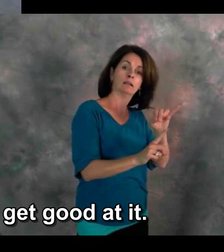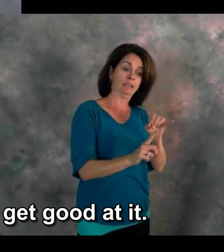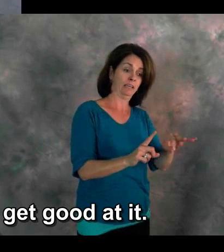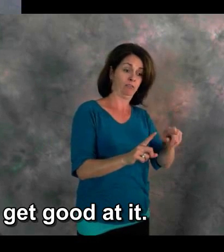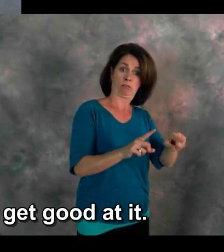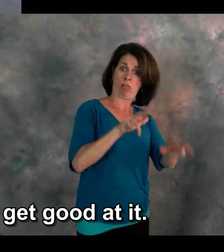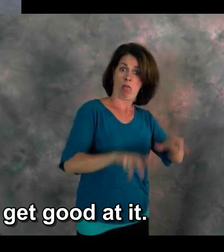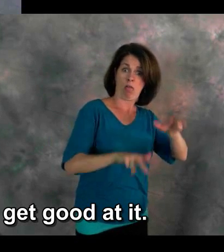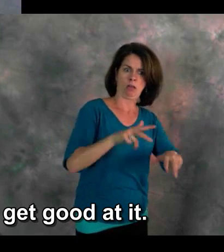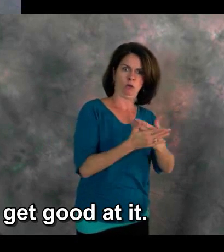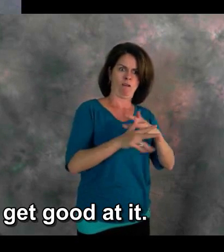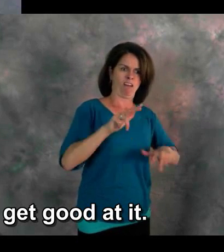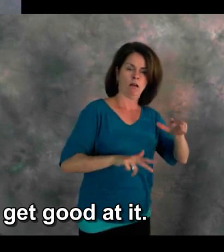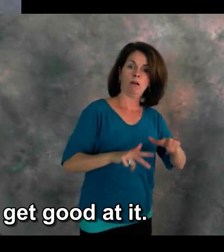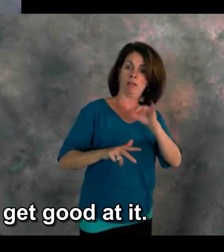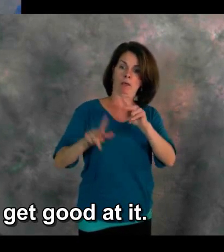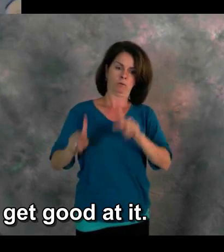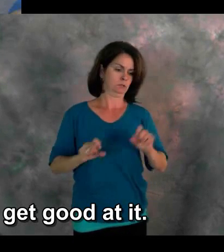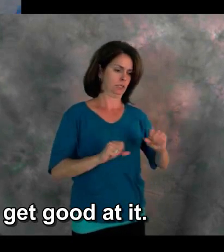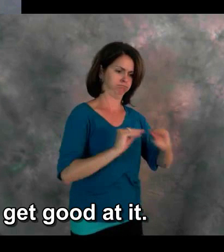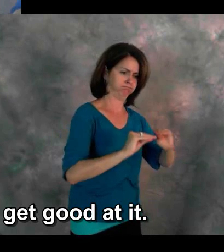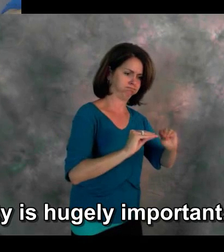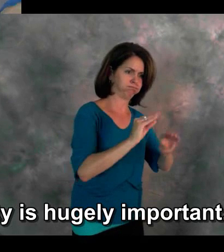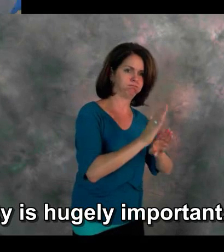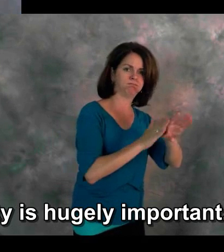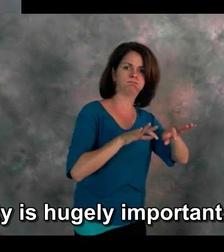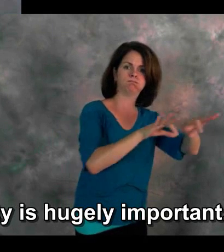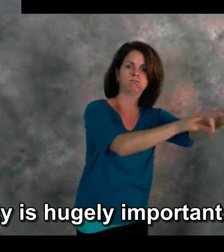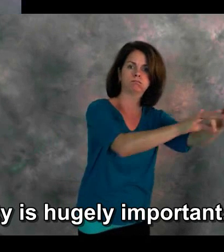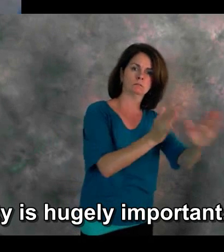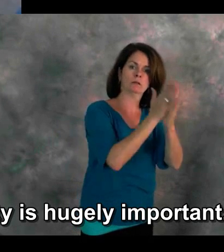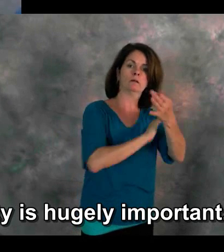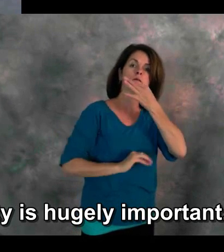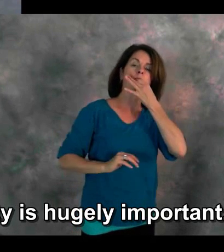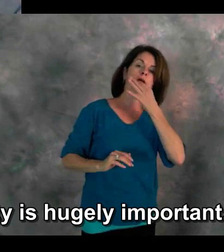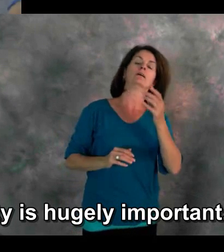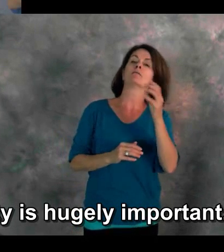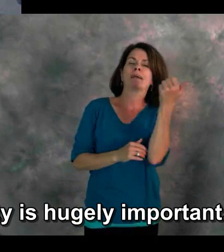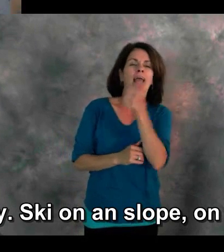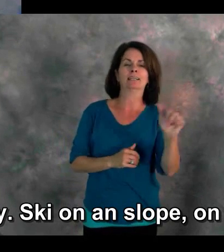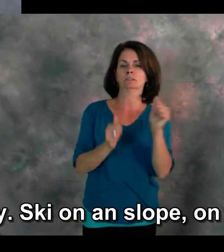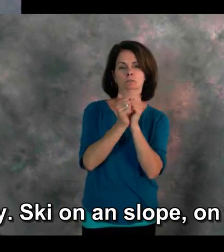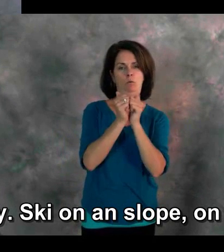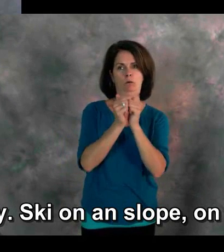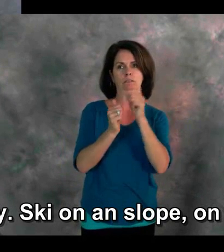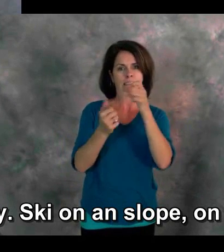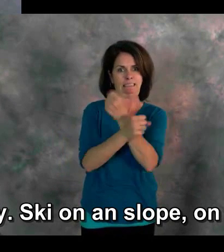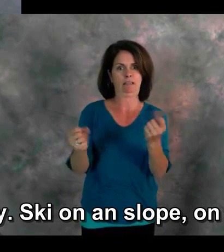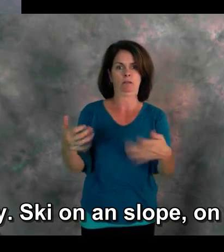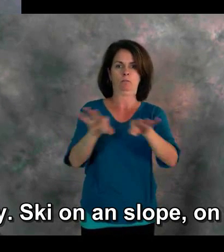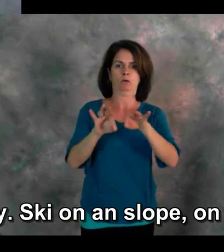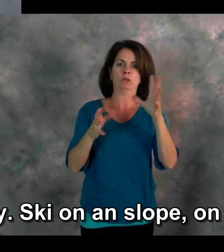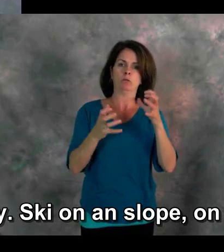start skiing and get good at it. As with any sport, safety is hugely important. You want to ski to your